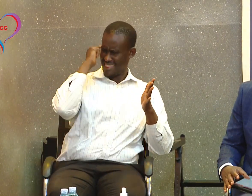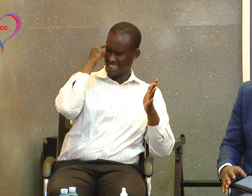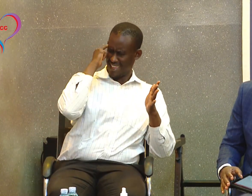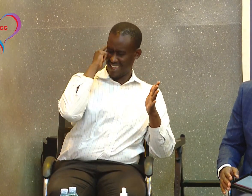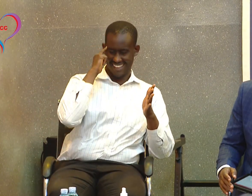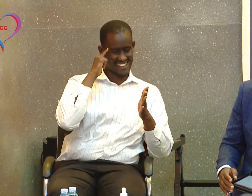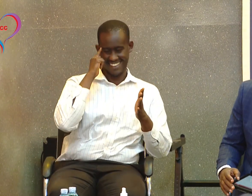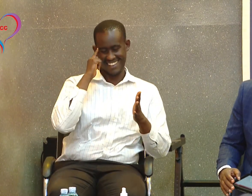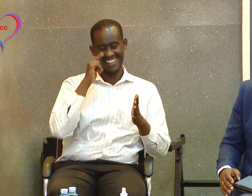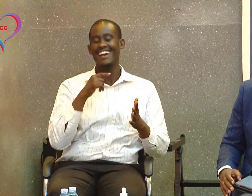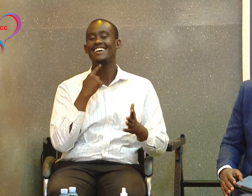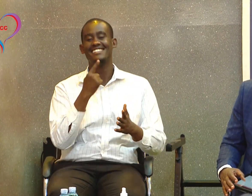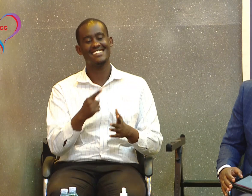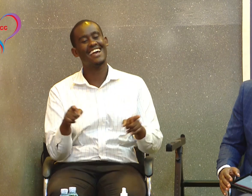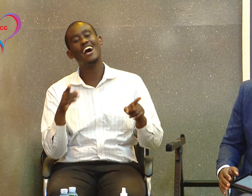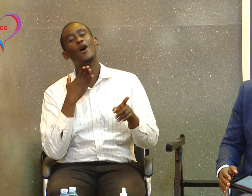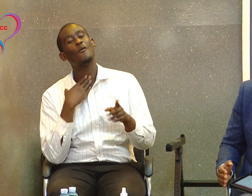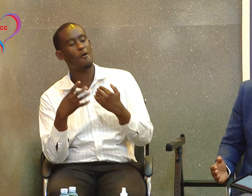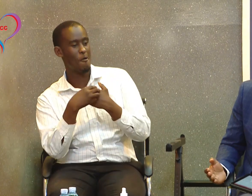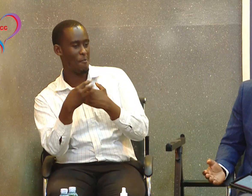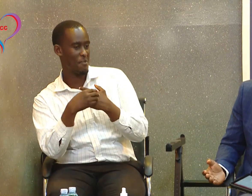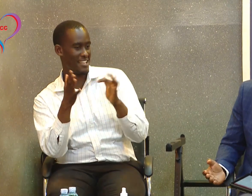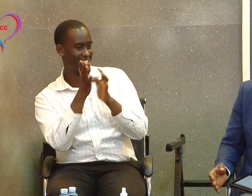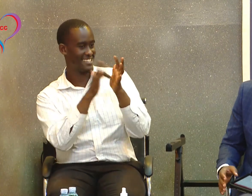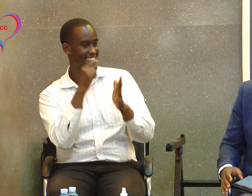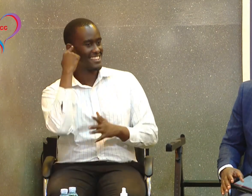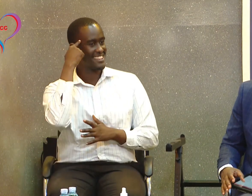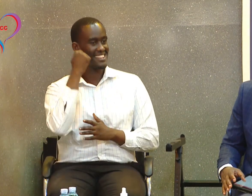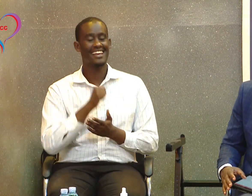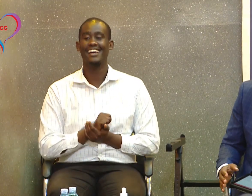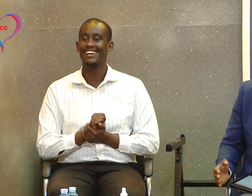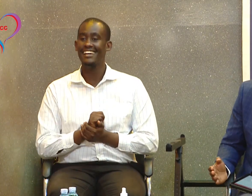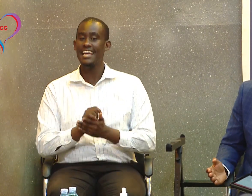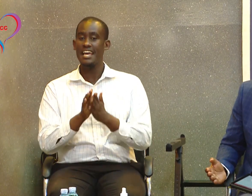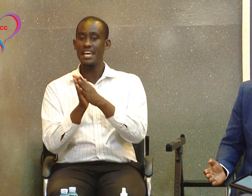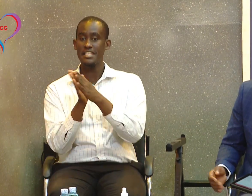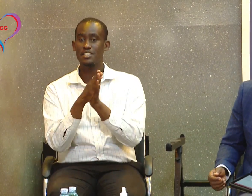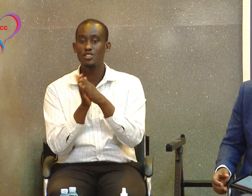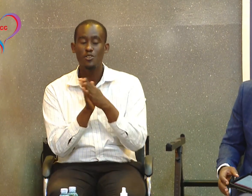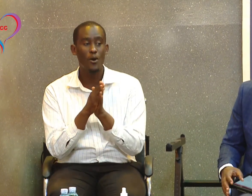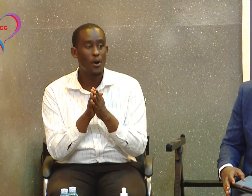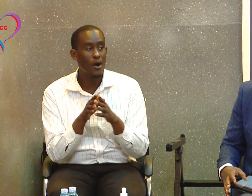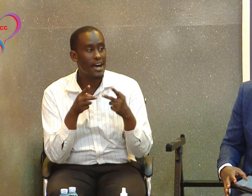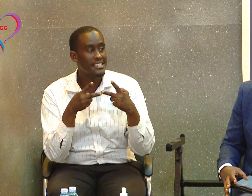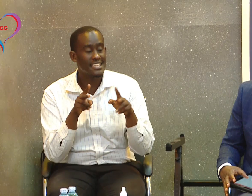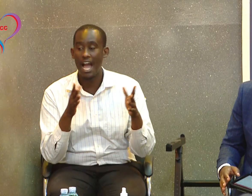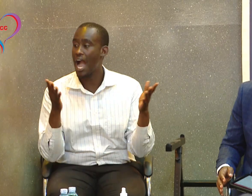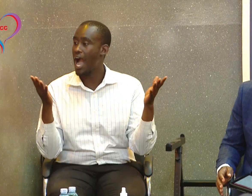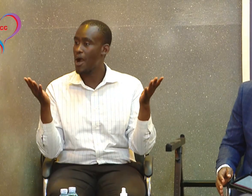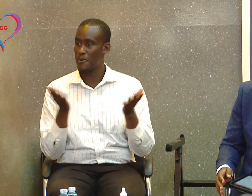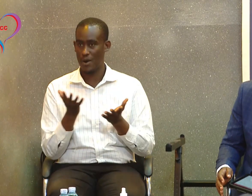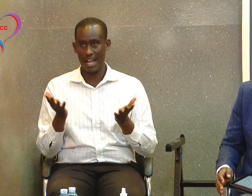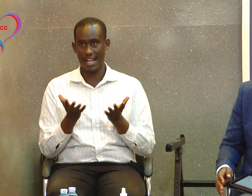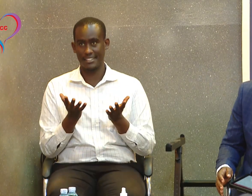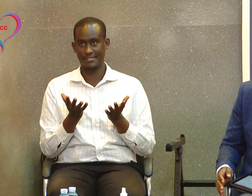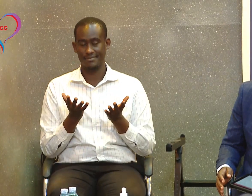say, I ought to think the same way. Story etandikira kulunyiriri olwa 3:3. And this